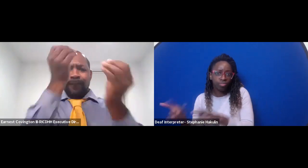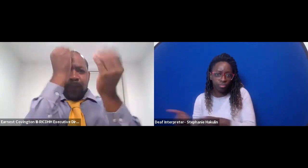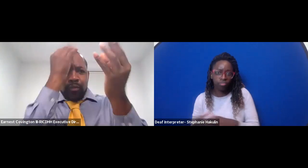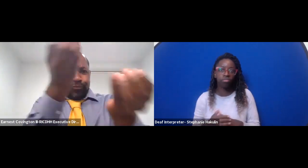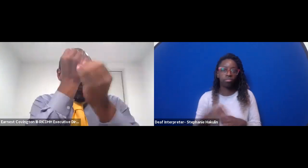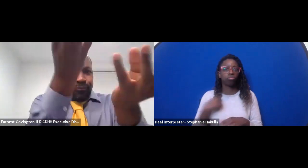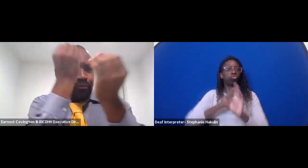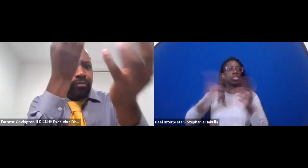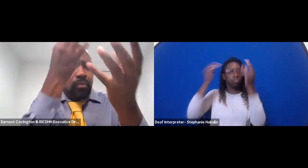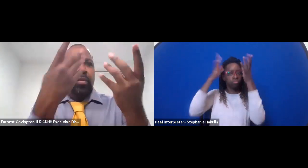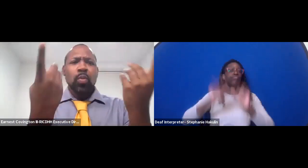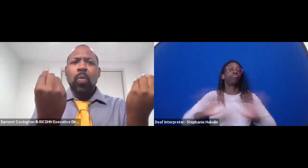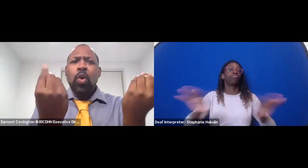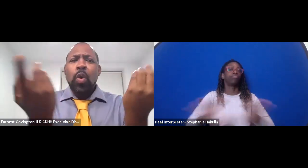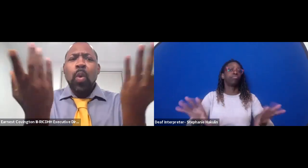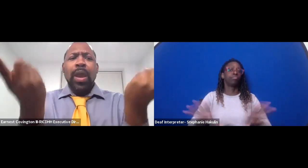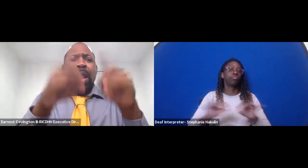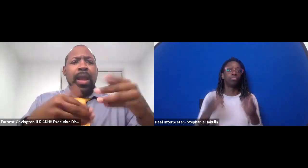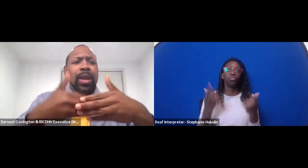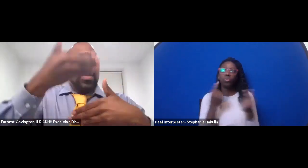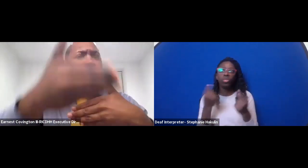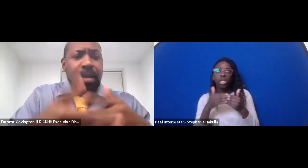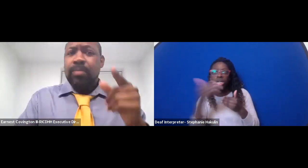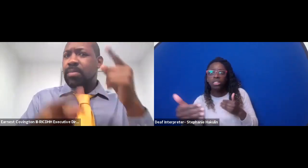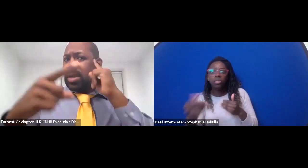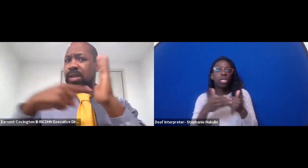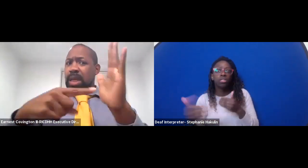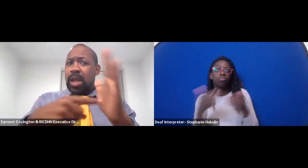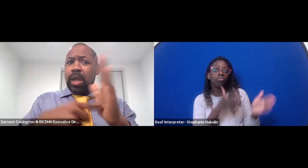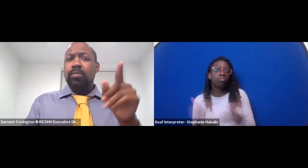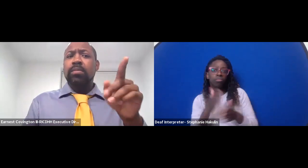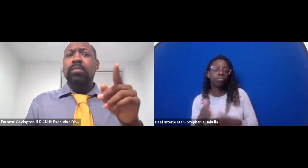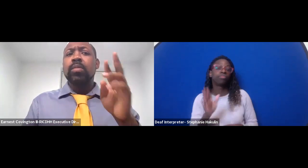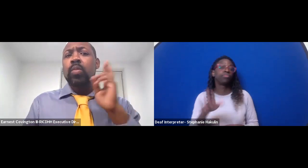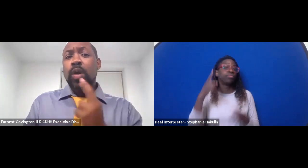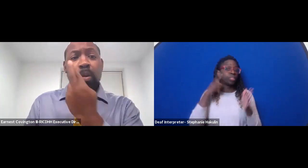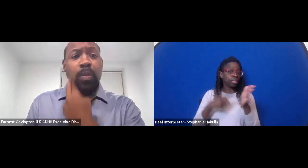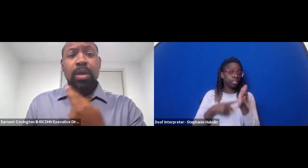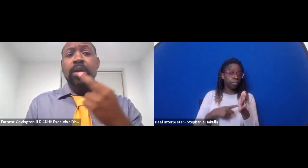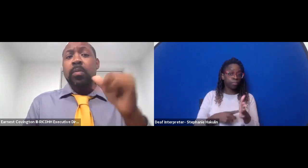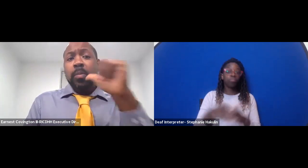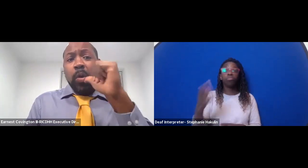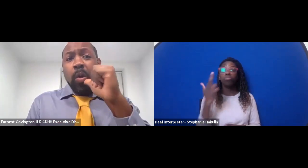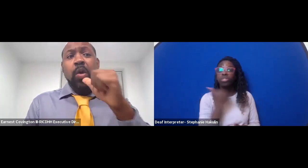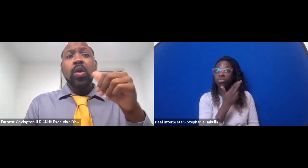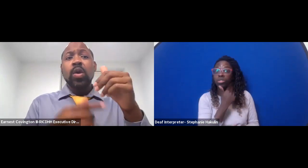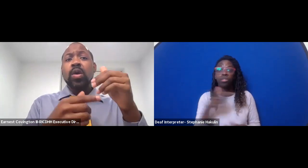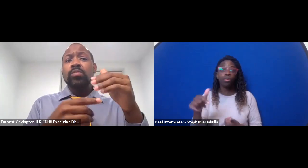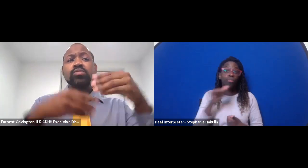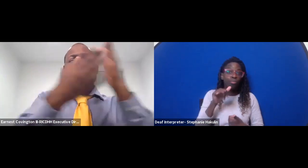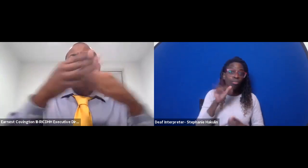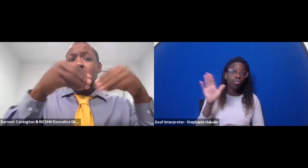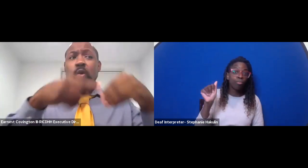are. They want to know what's going on. So giving everybody information about what's happening next. For example, right